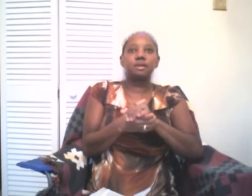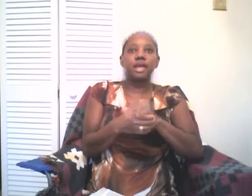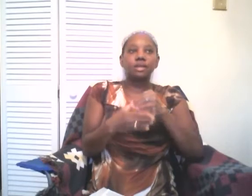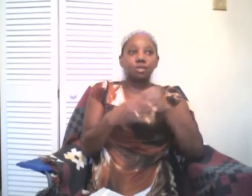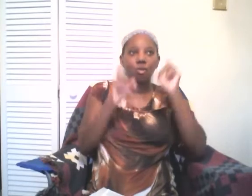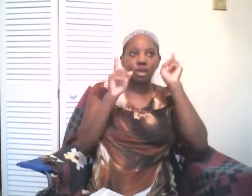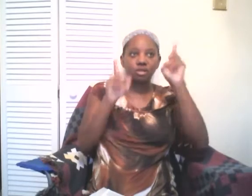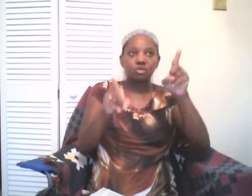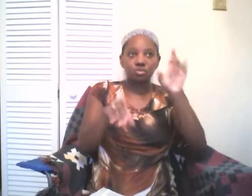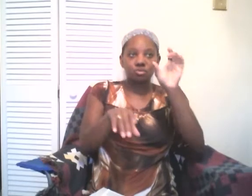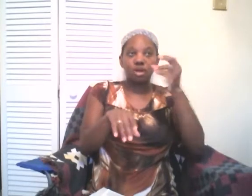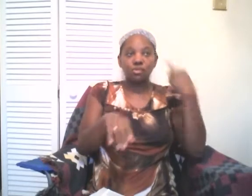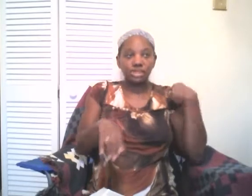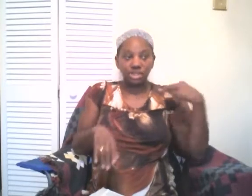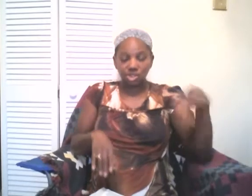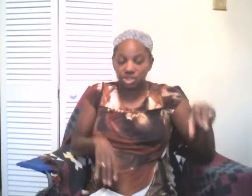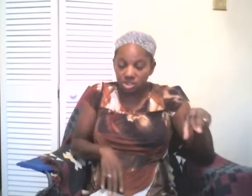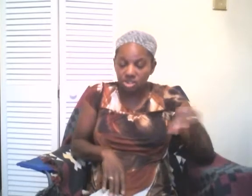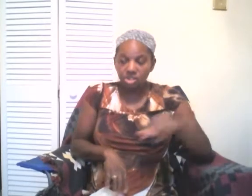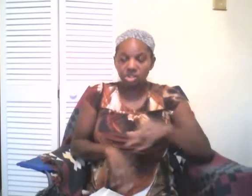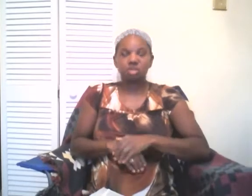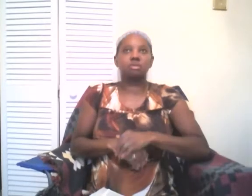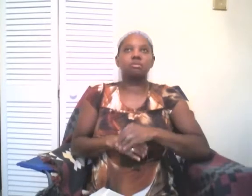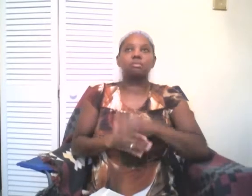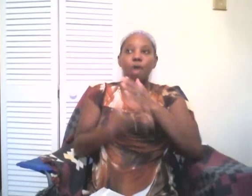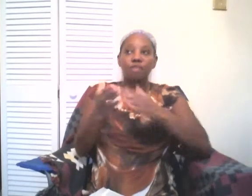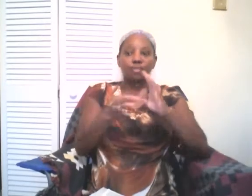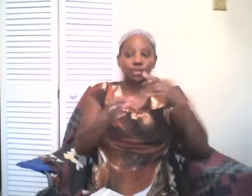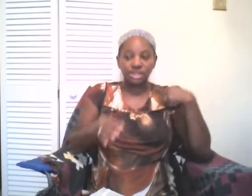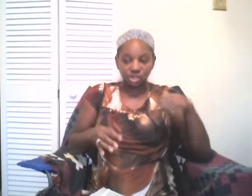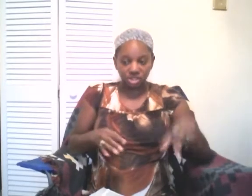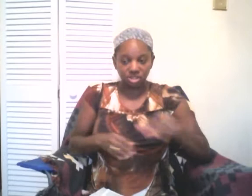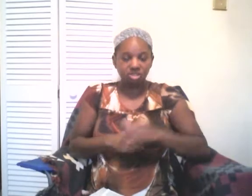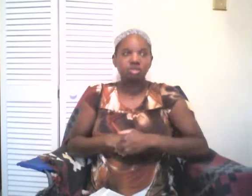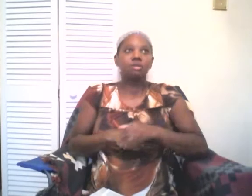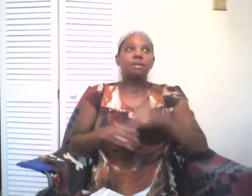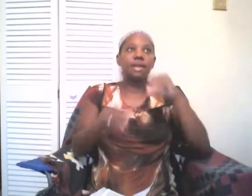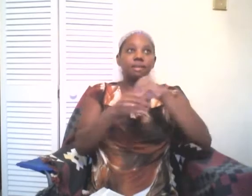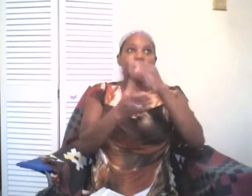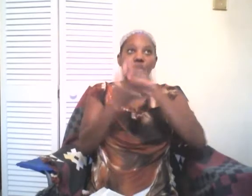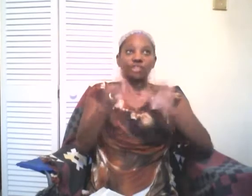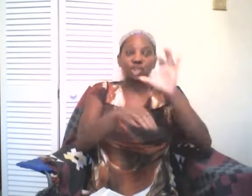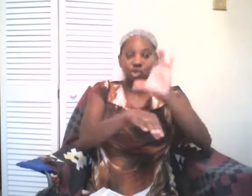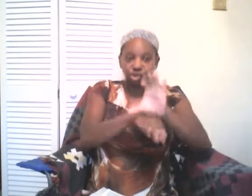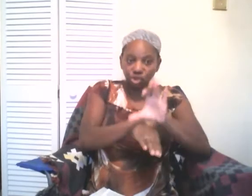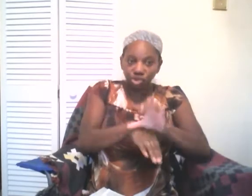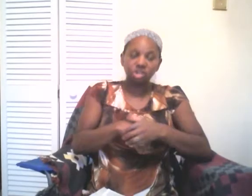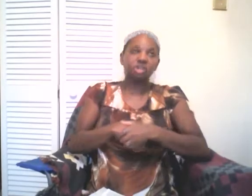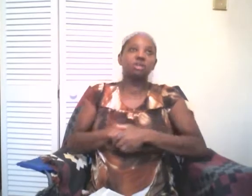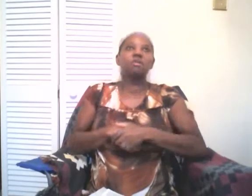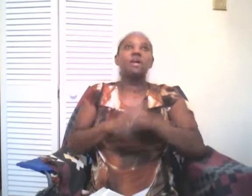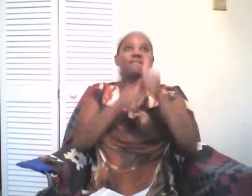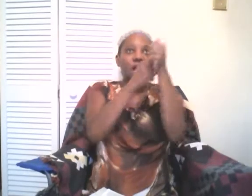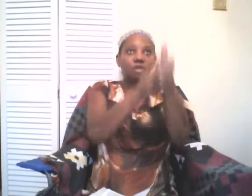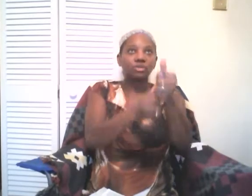in going to a religious, part of a religious, part of a church, and follow